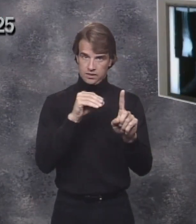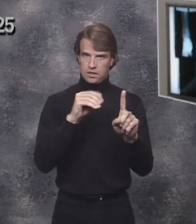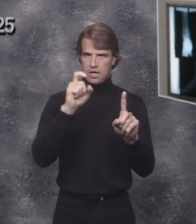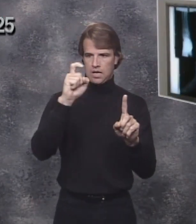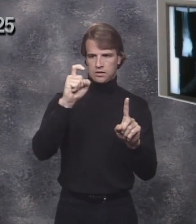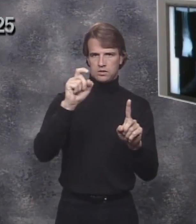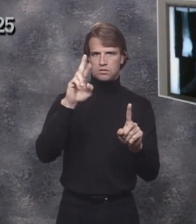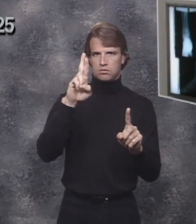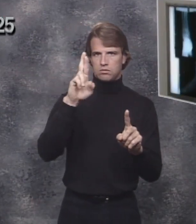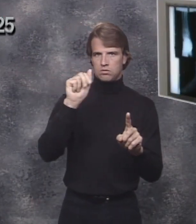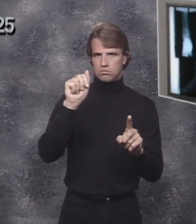X-ray.